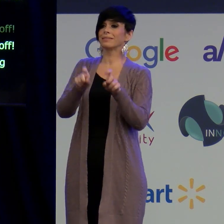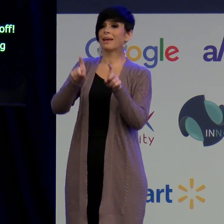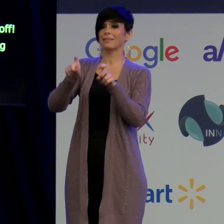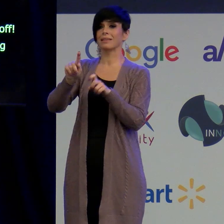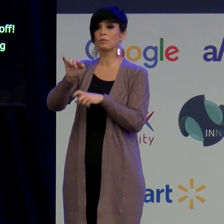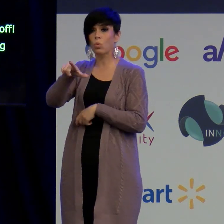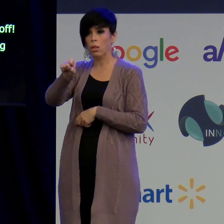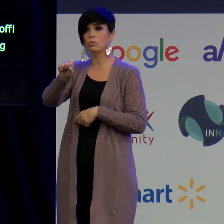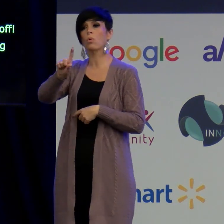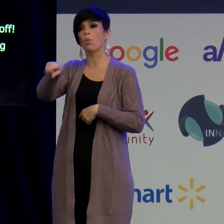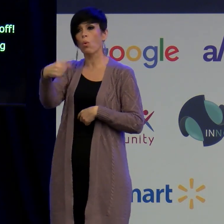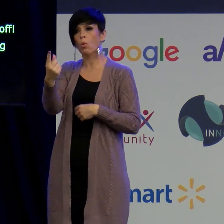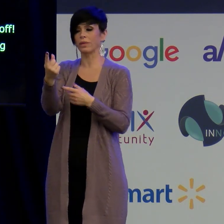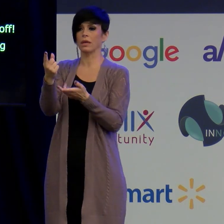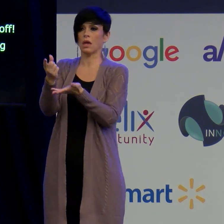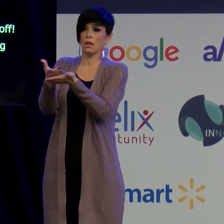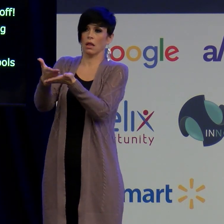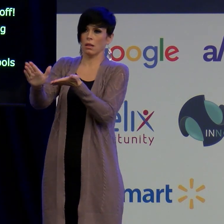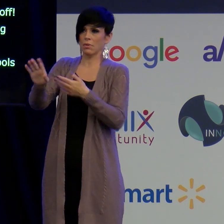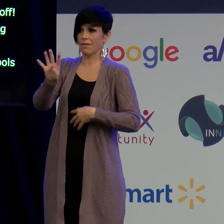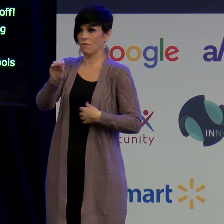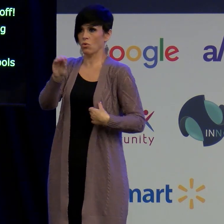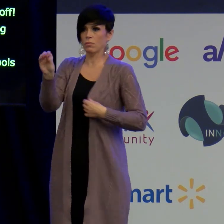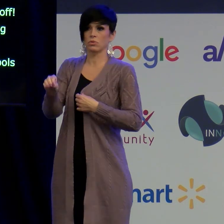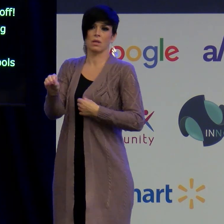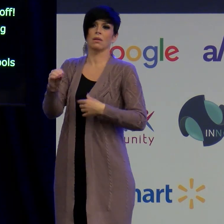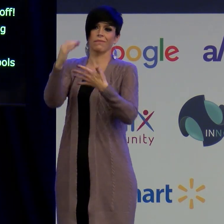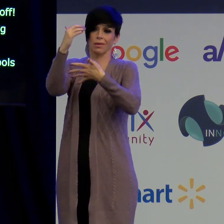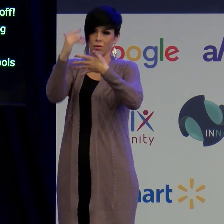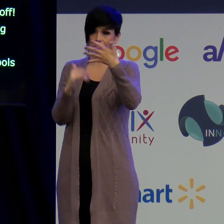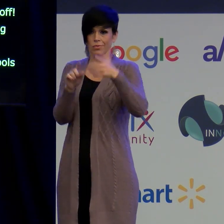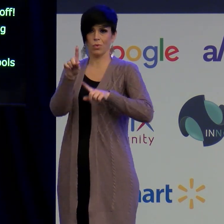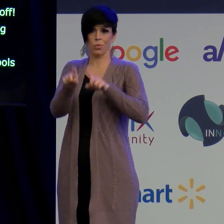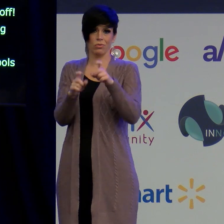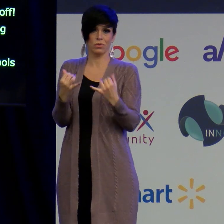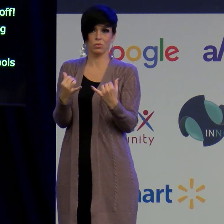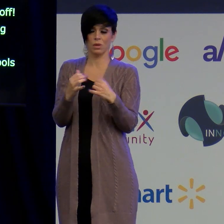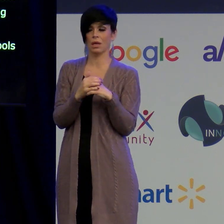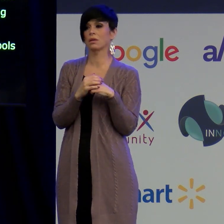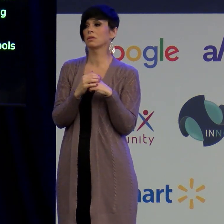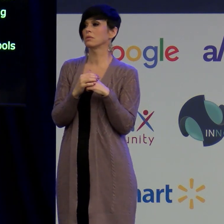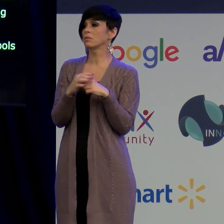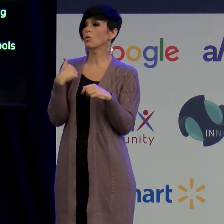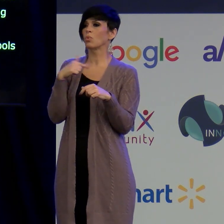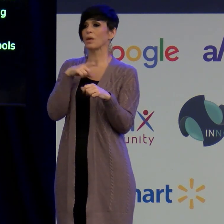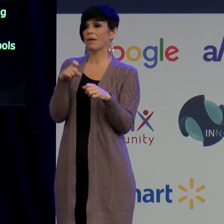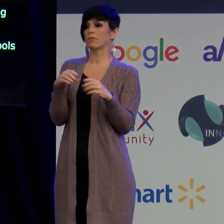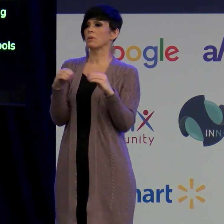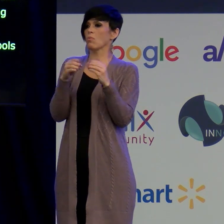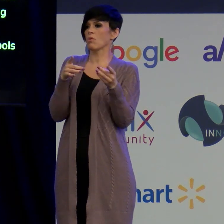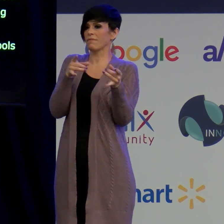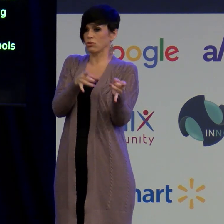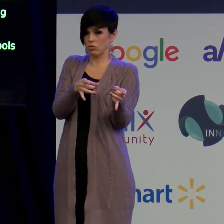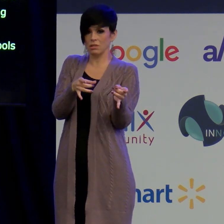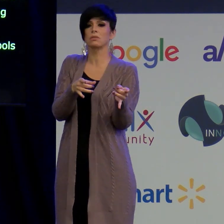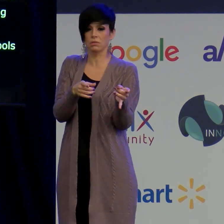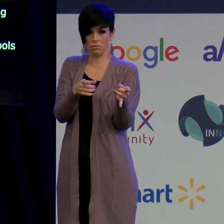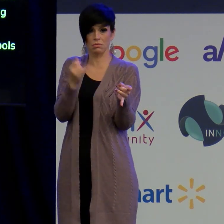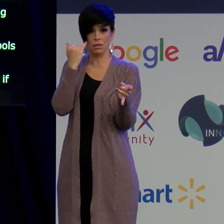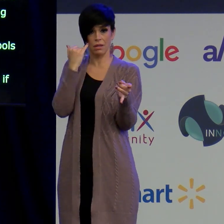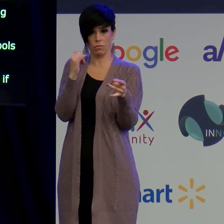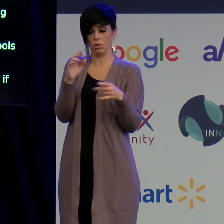can only illuminate 40% of queries today. We need to be more efficient if we are to move with this